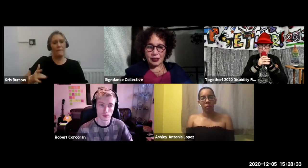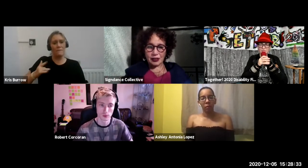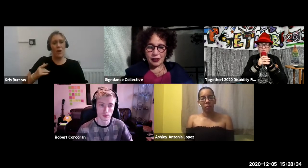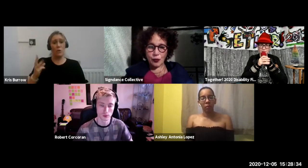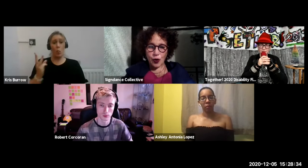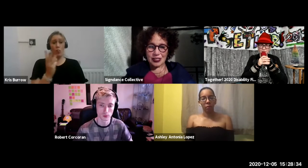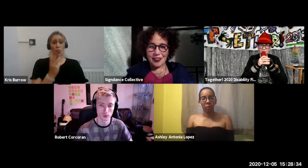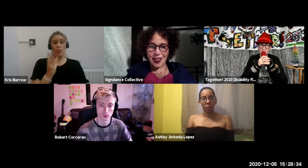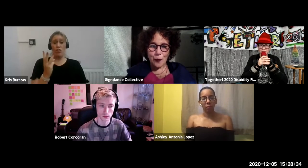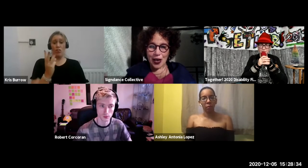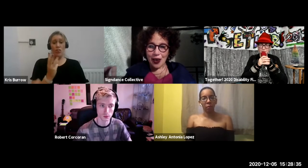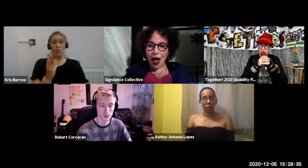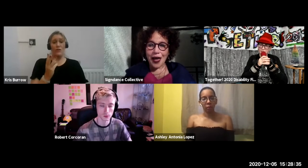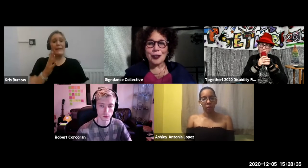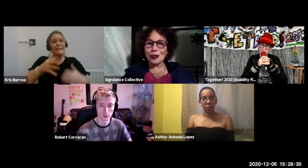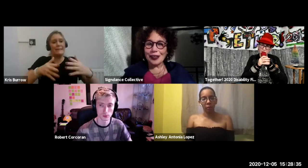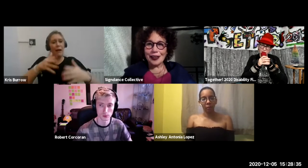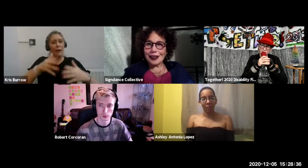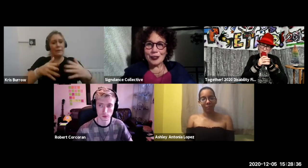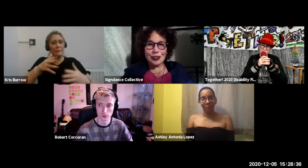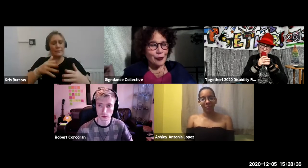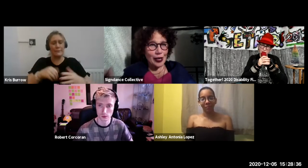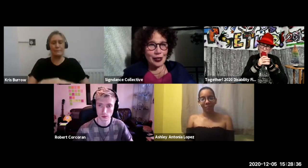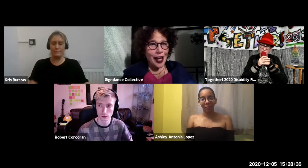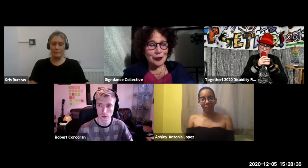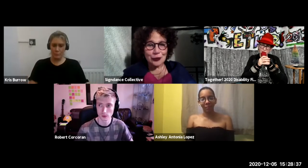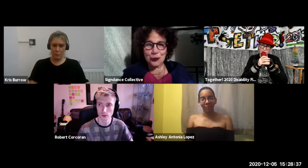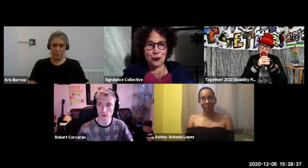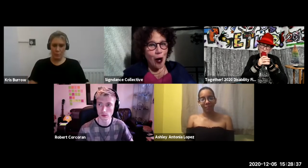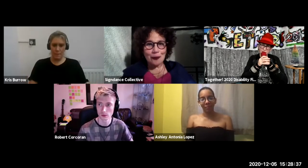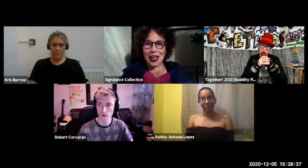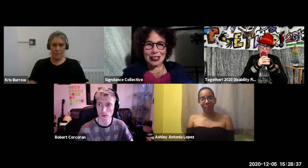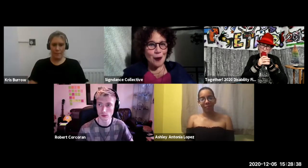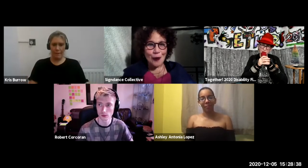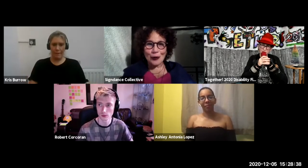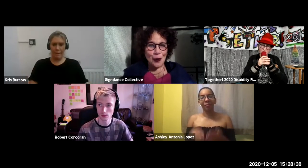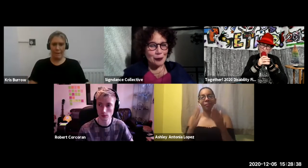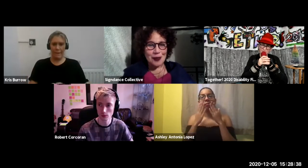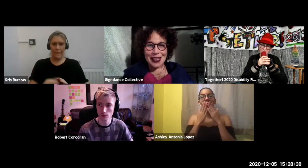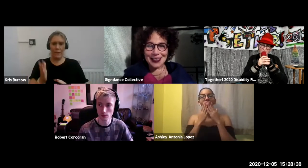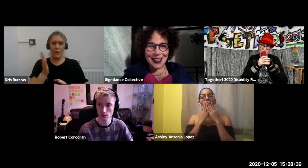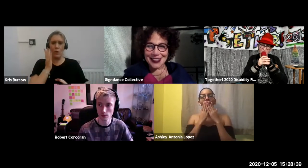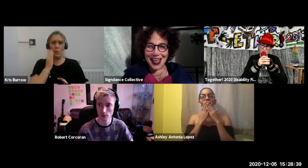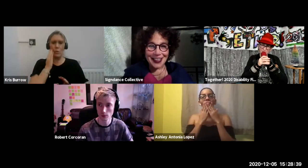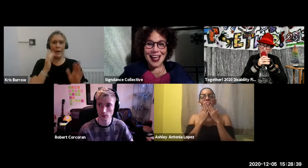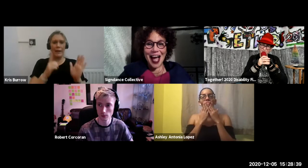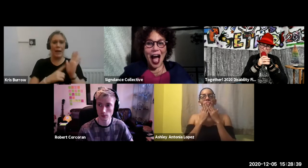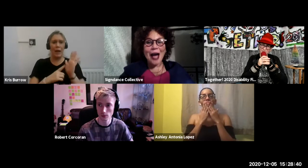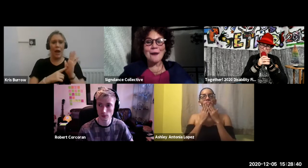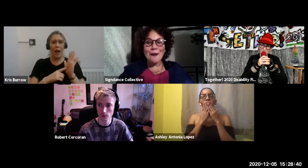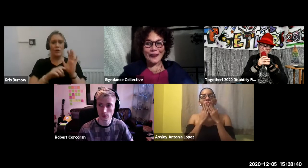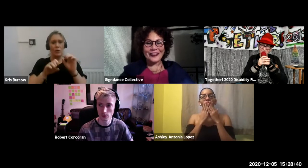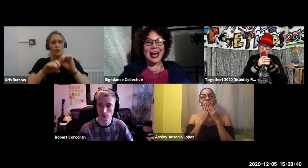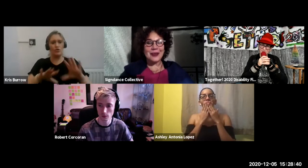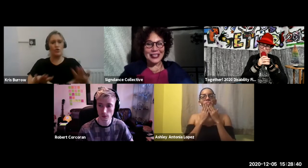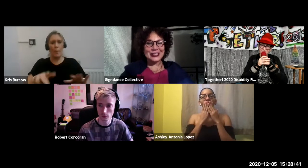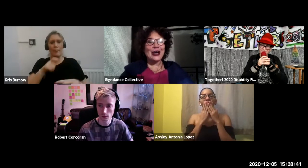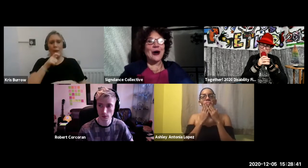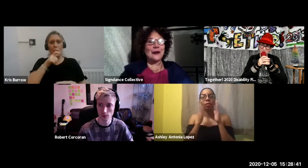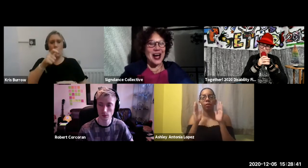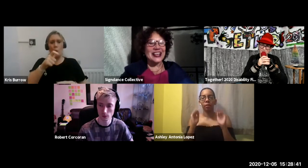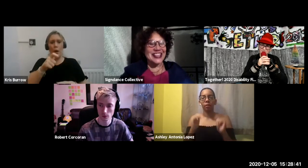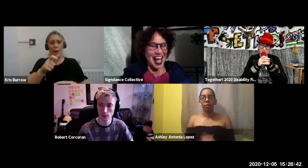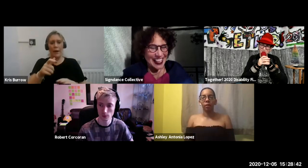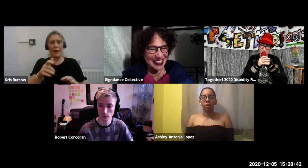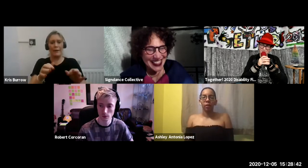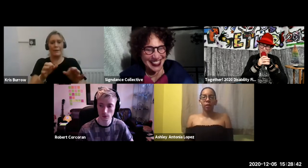three words. And then when Lionel dropped that spoken word piece, I said, I want that piece to go